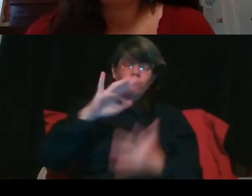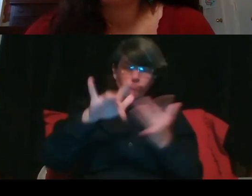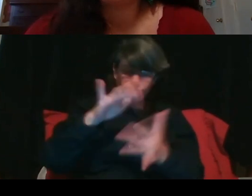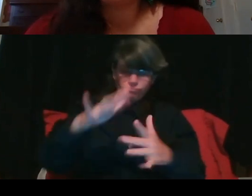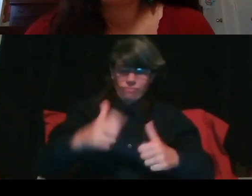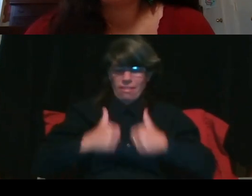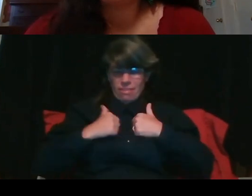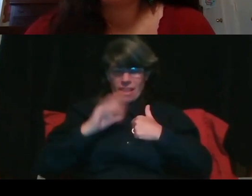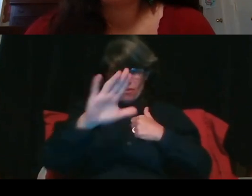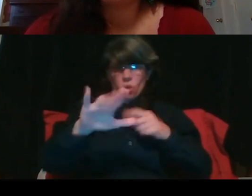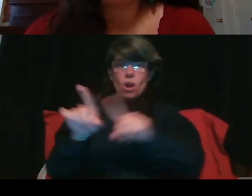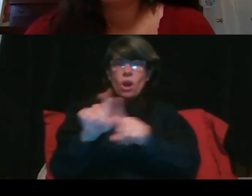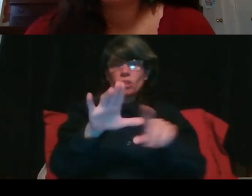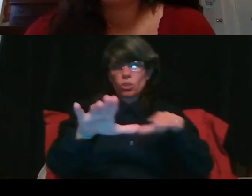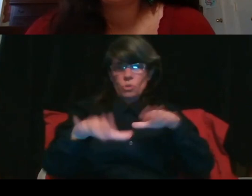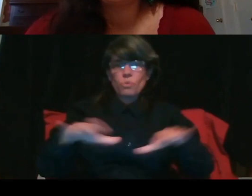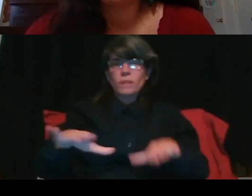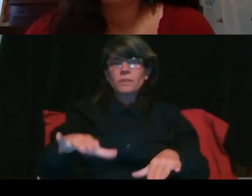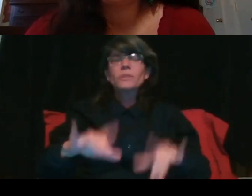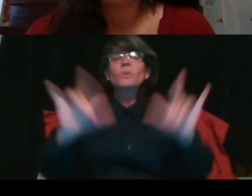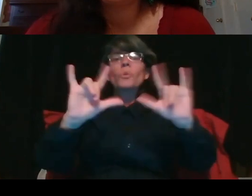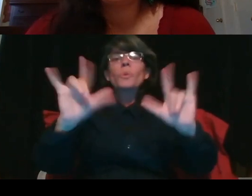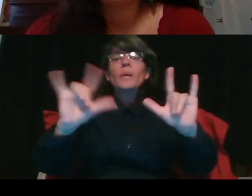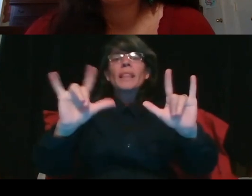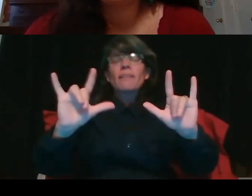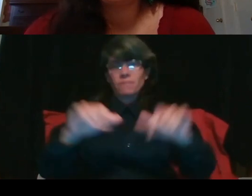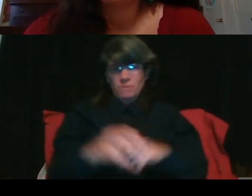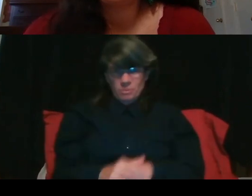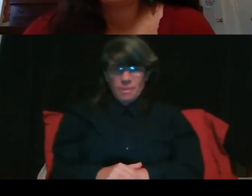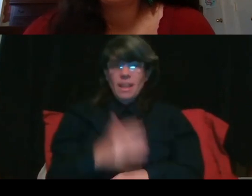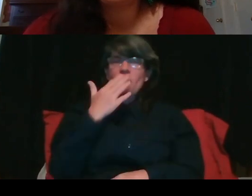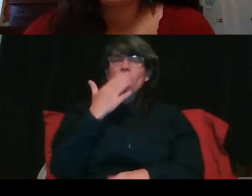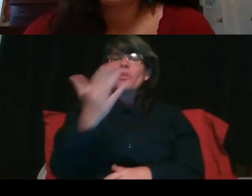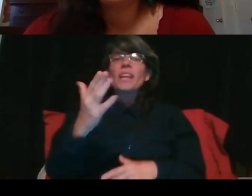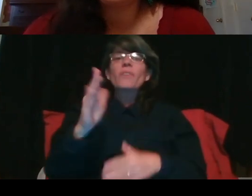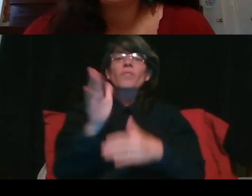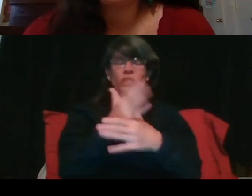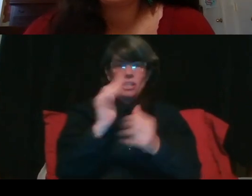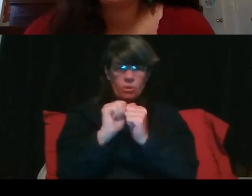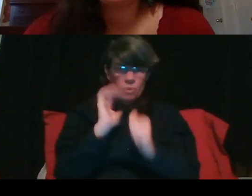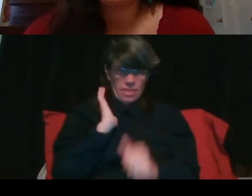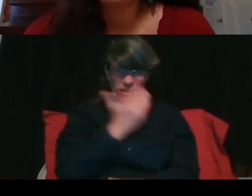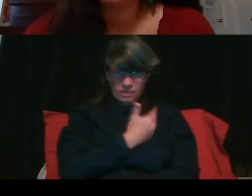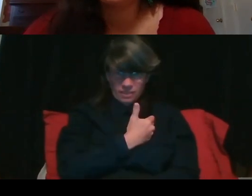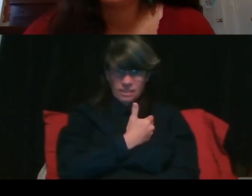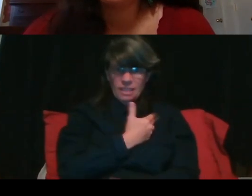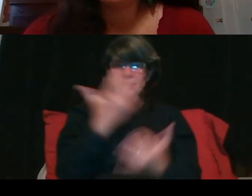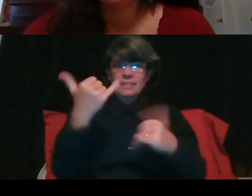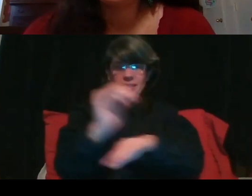Beata. We love you. Thank you for being with us this